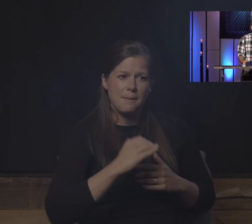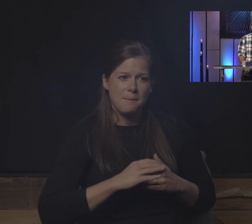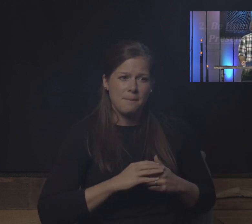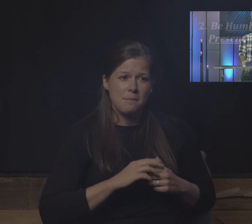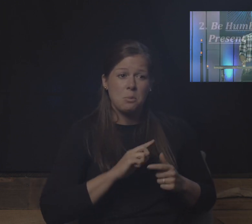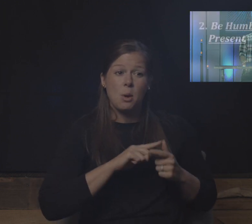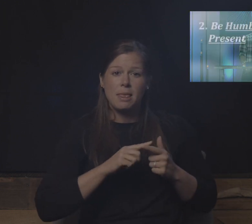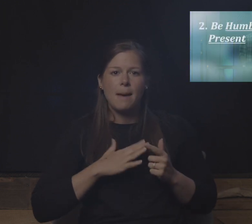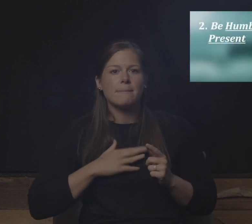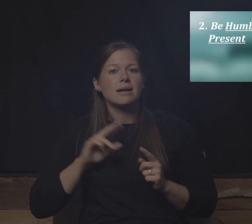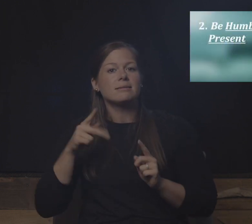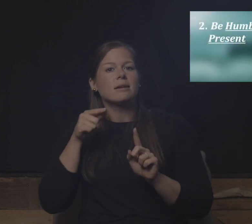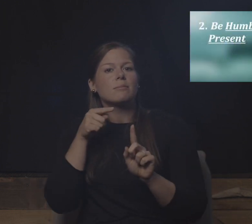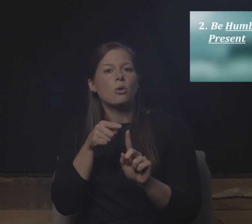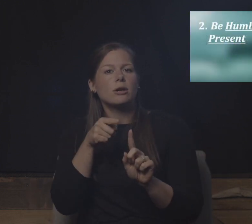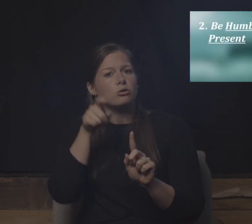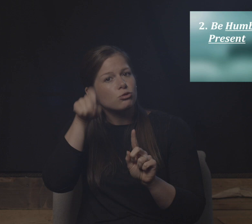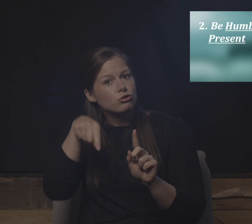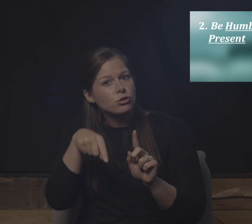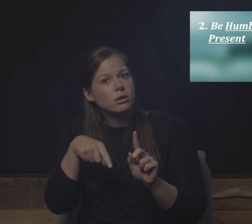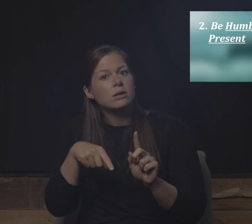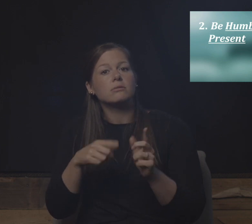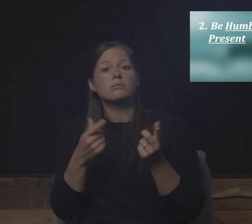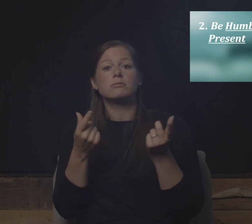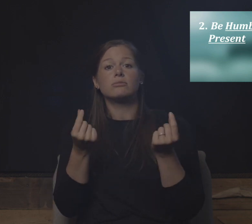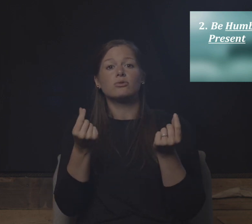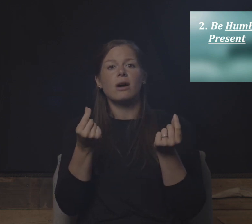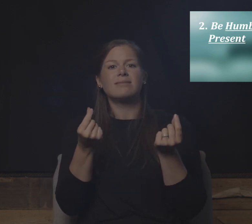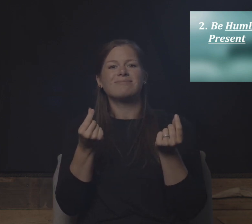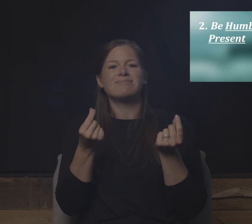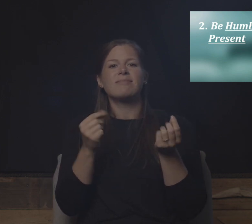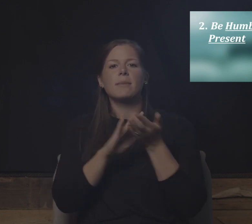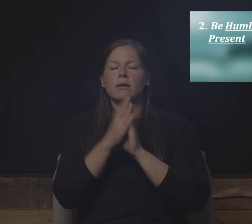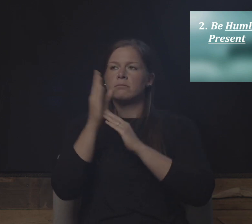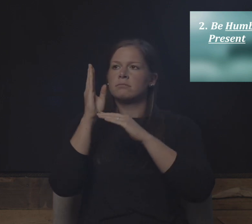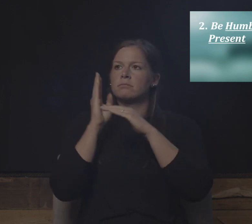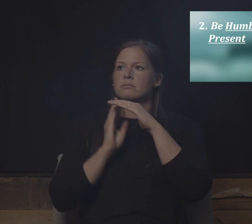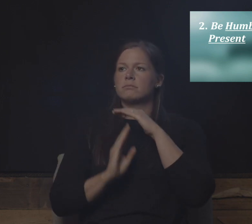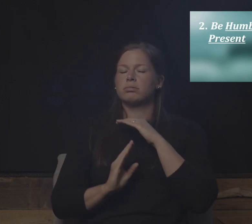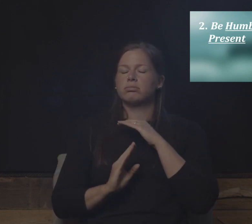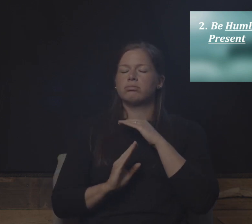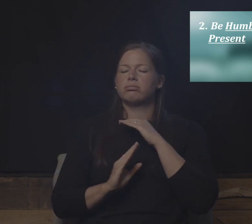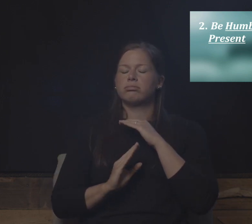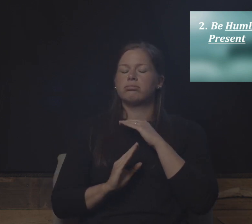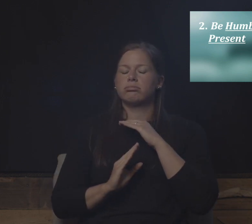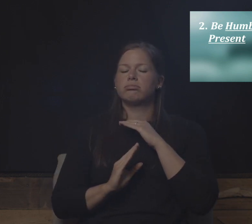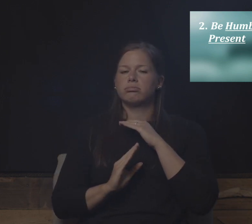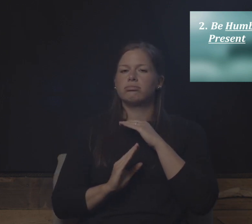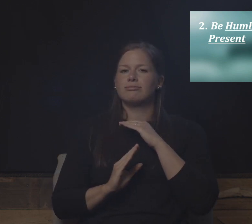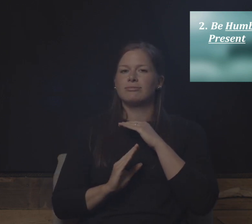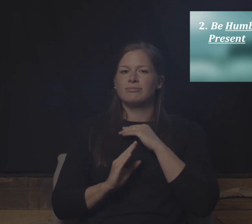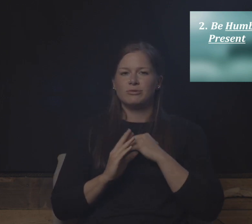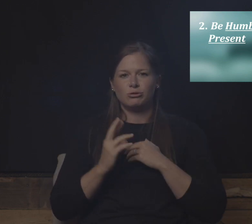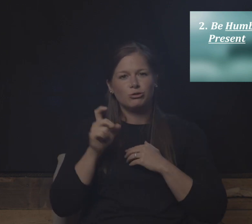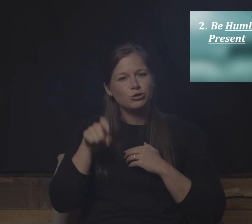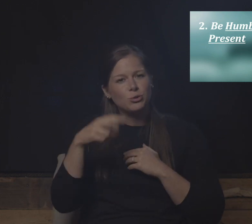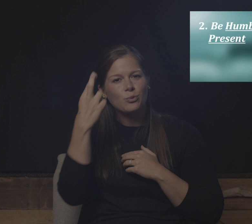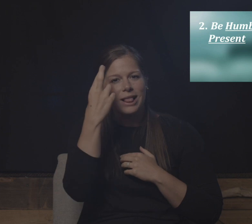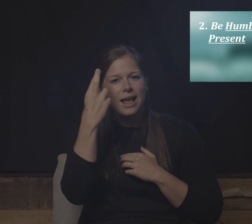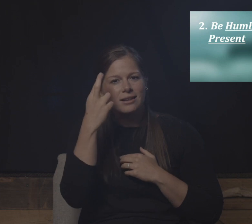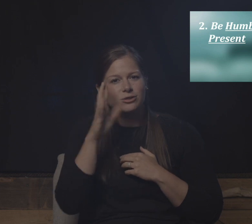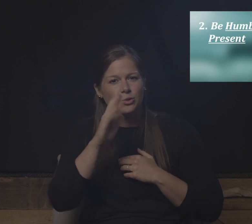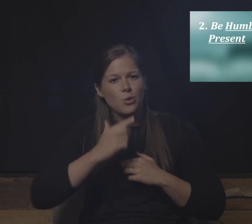by your present. Look again at verse 3. This is a list of Christians' BC days. This is what